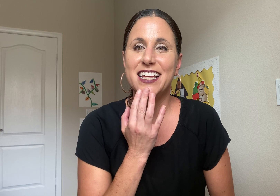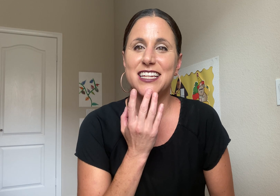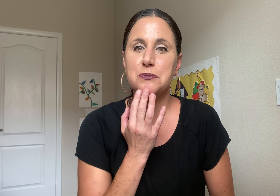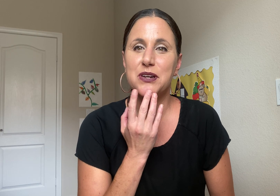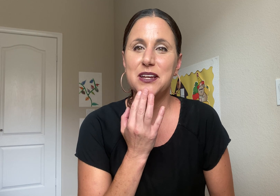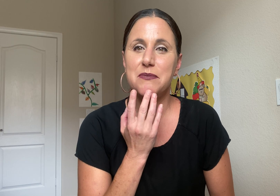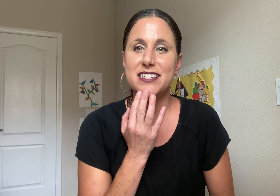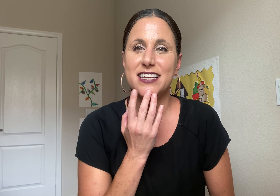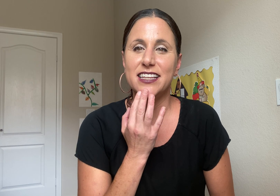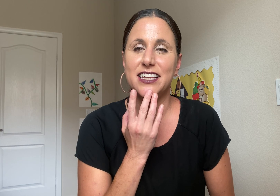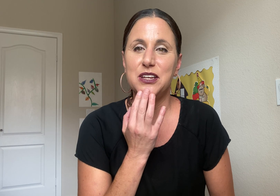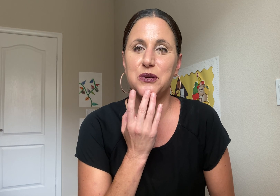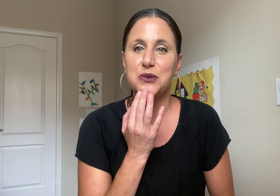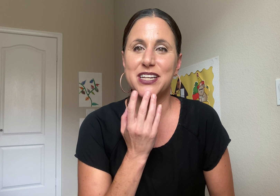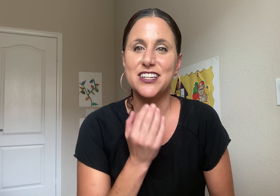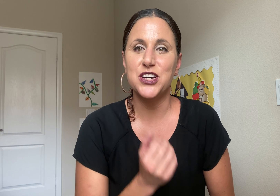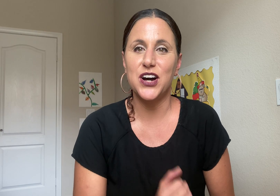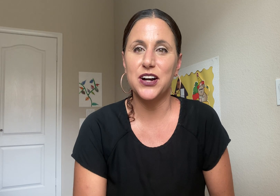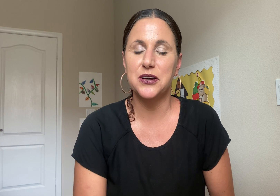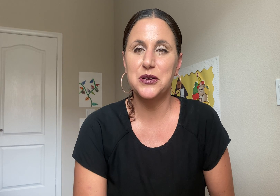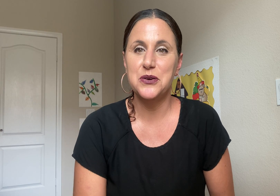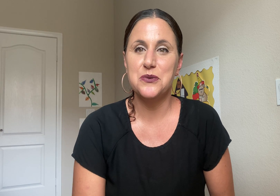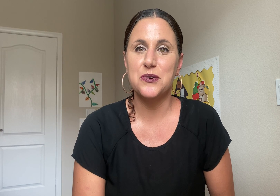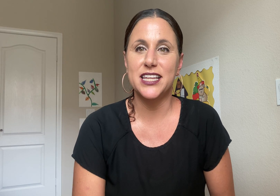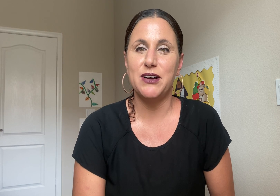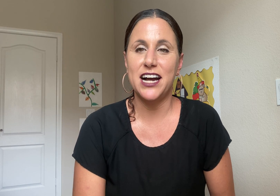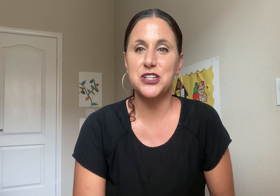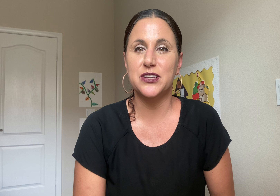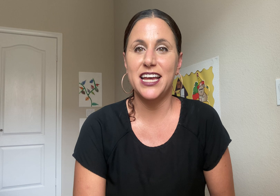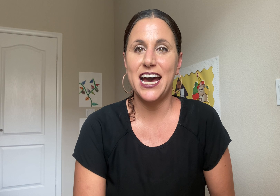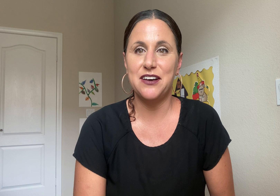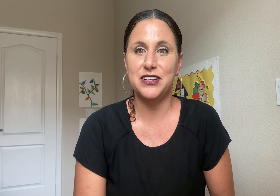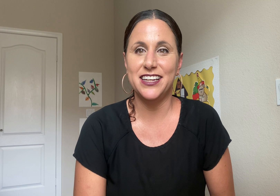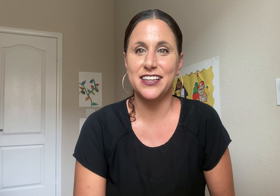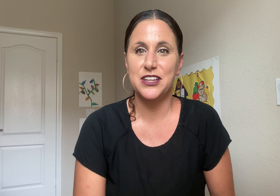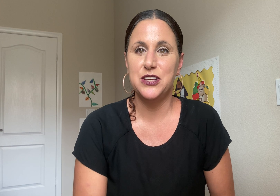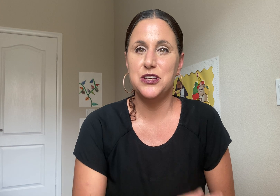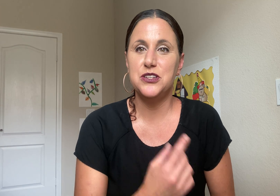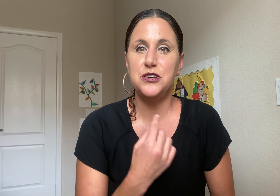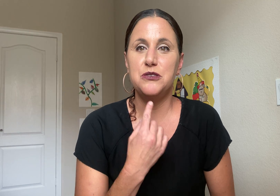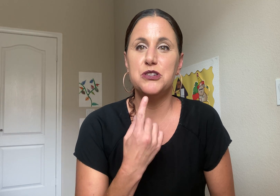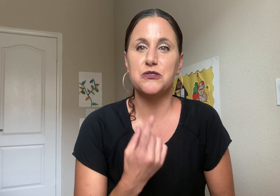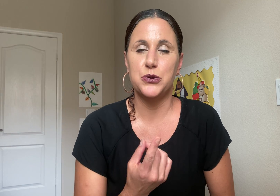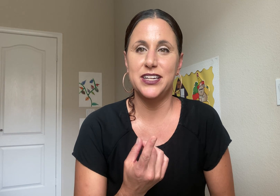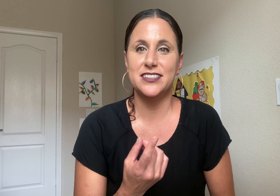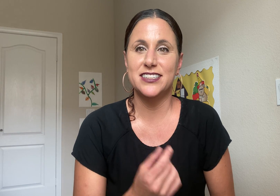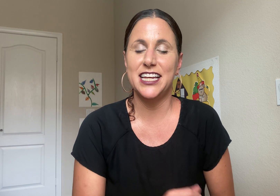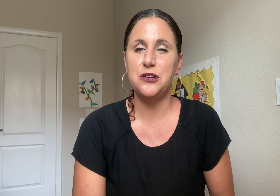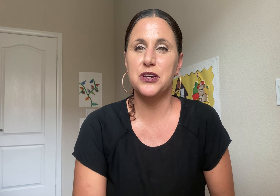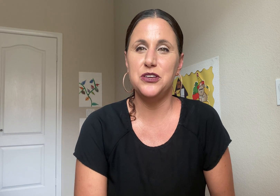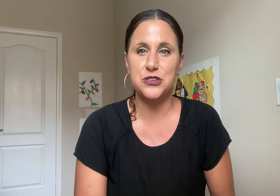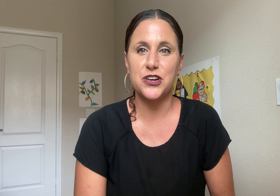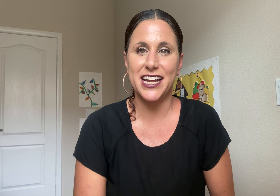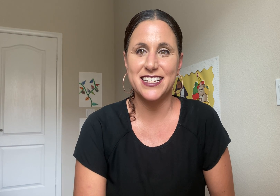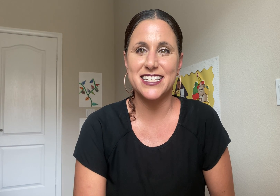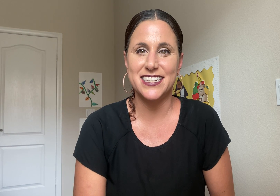It's pretty amazing that you can talk without actually having to use your voice, that you can use your hands